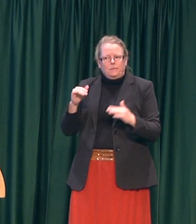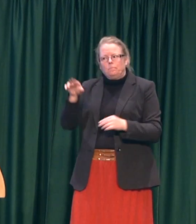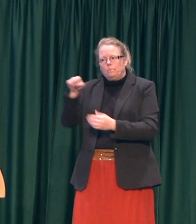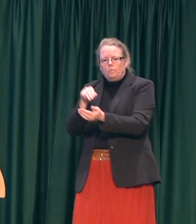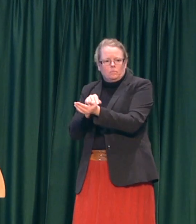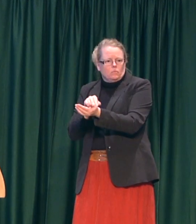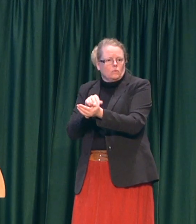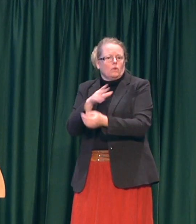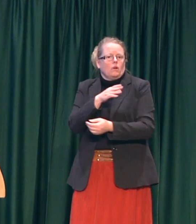months,